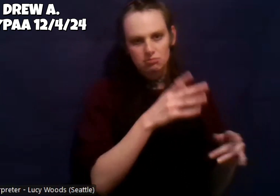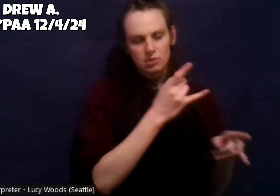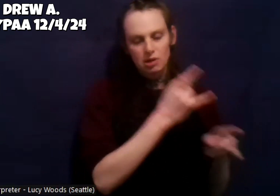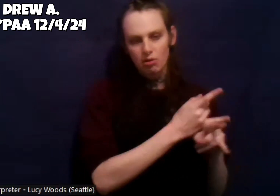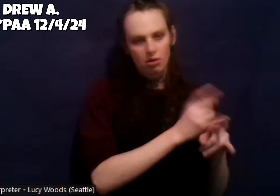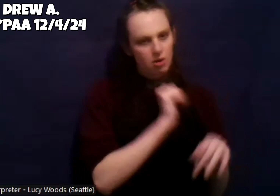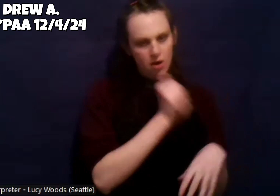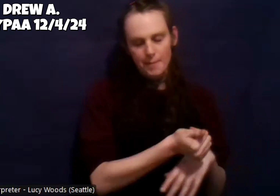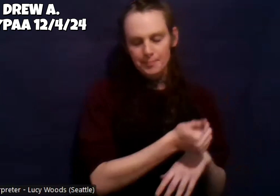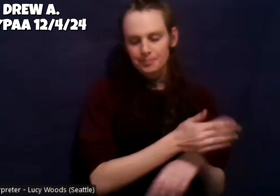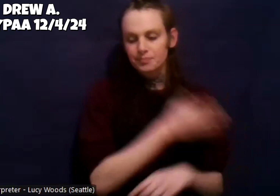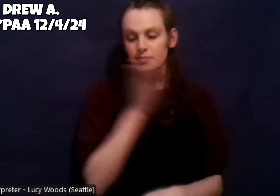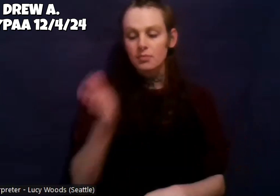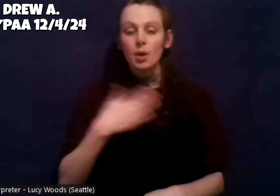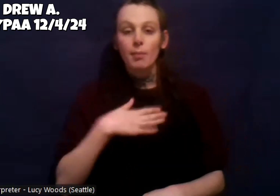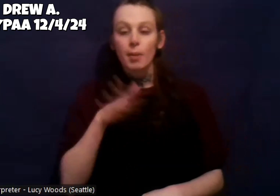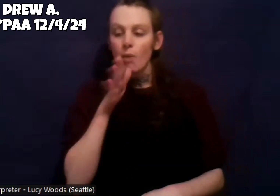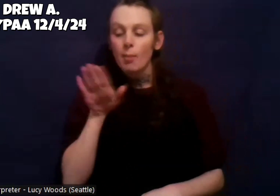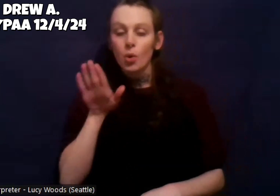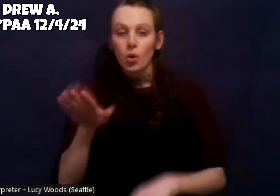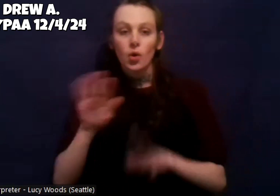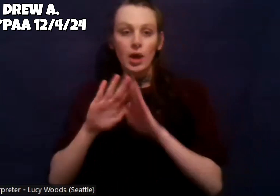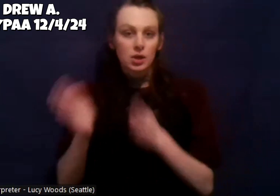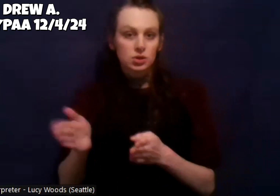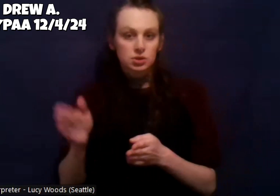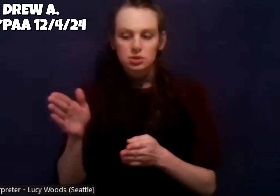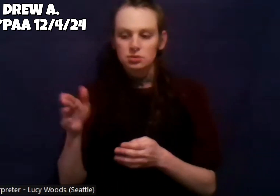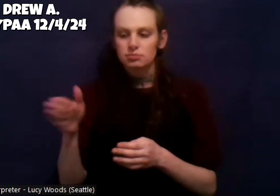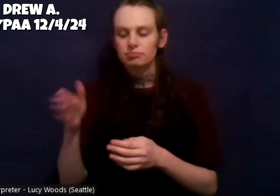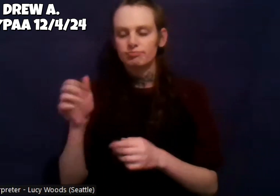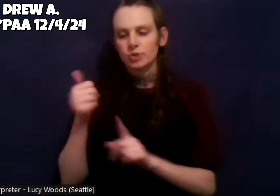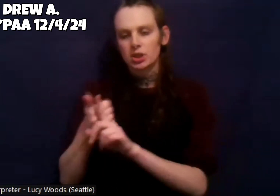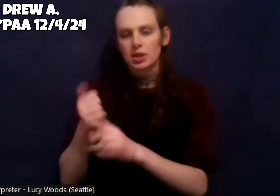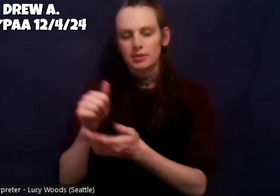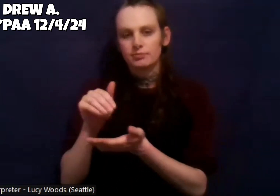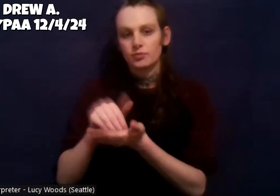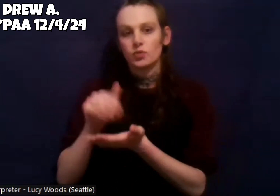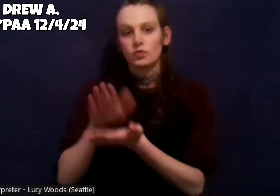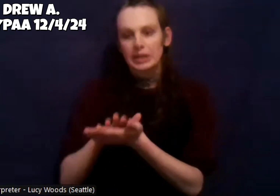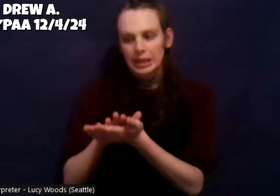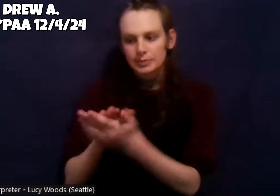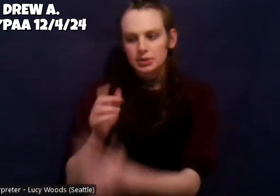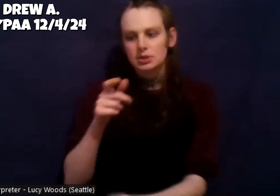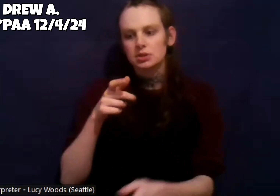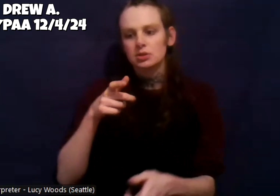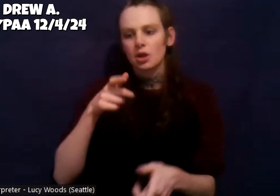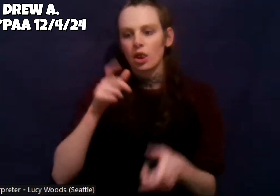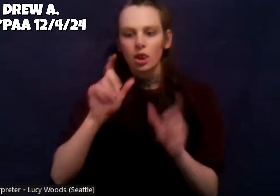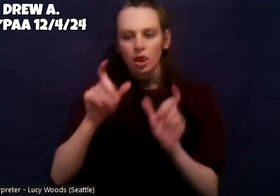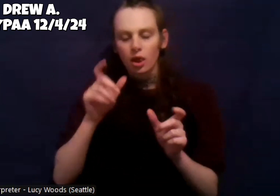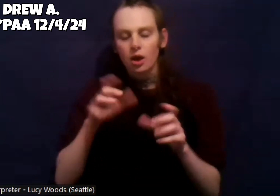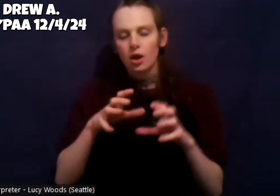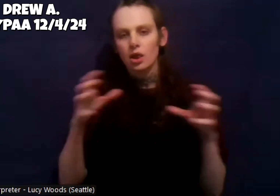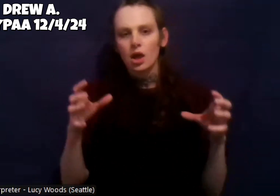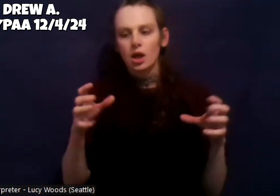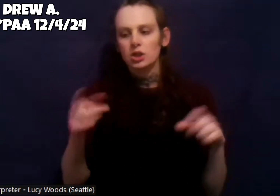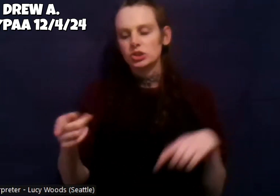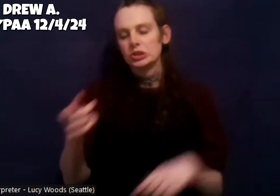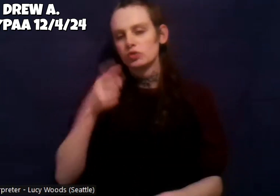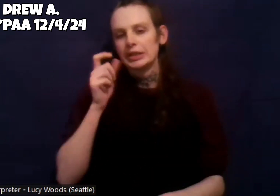um, relapsed and was drinking a lot, but she was only drinking red wine, which I didn't really like, but I still drank it